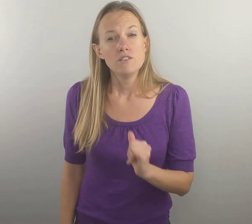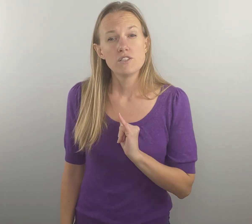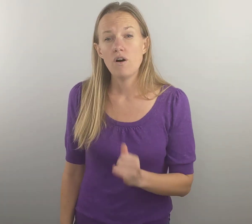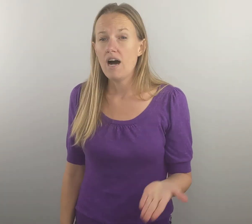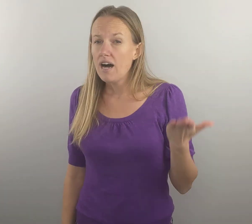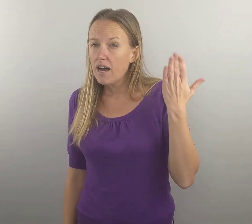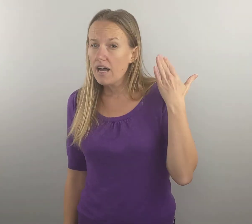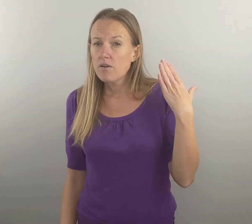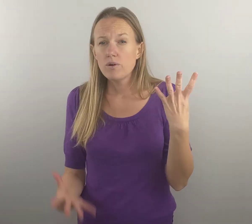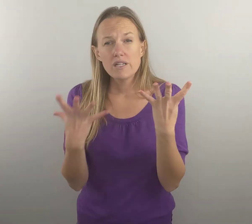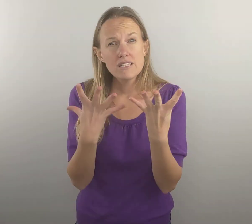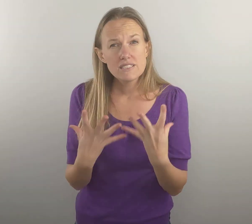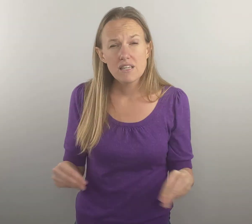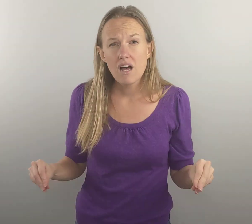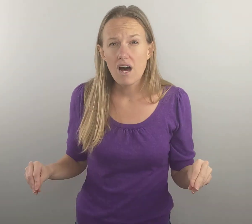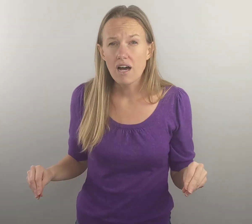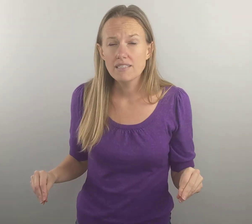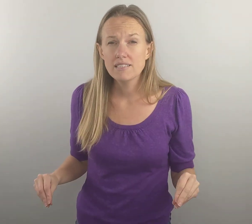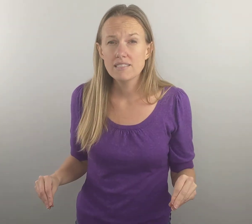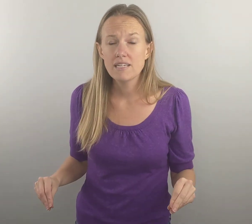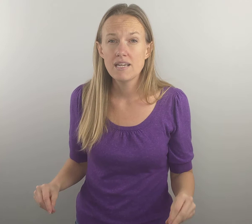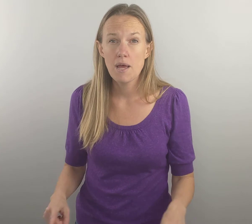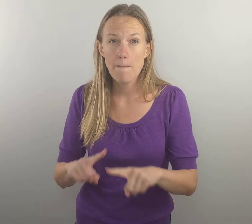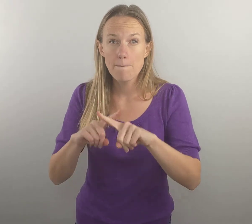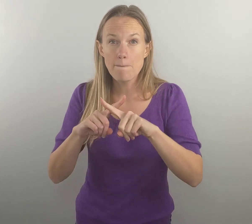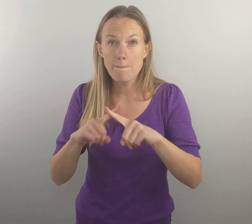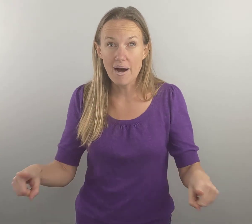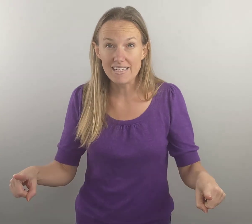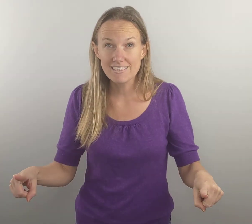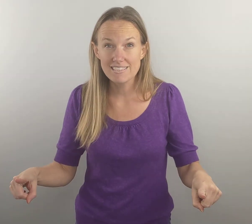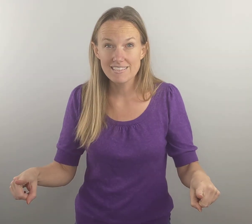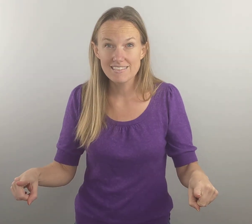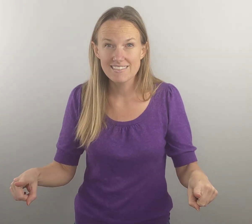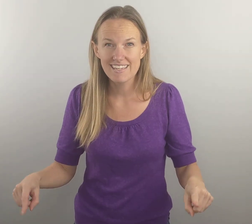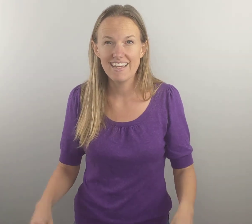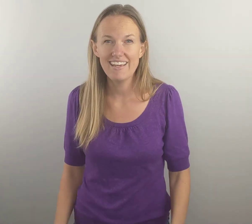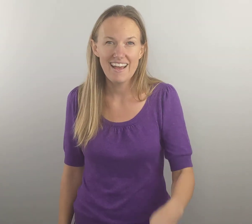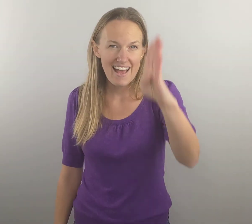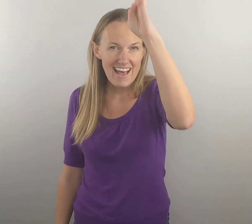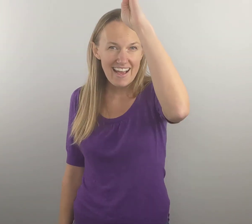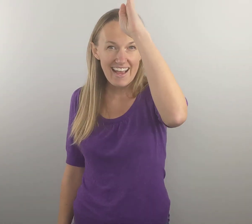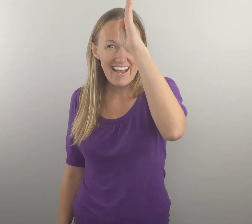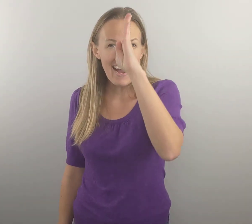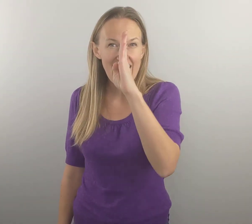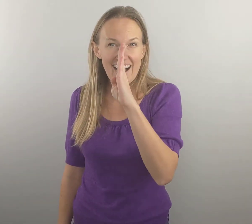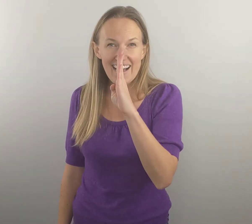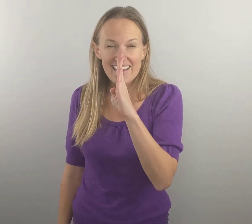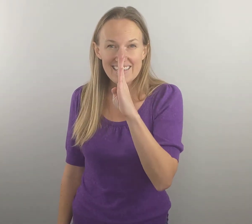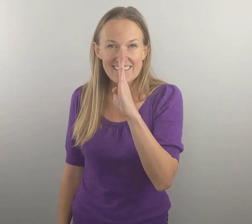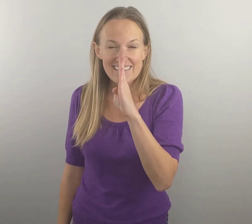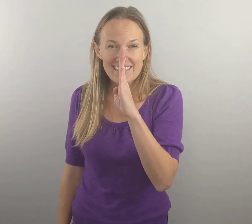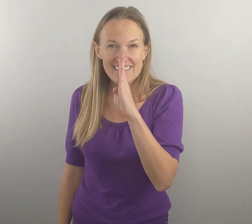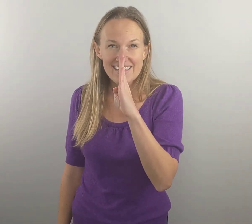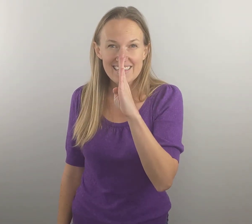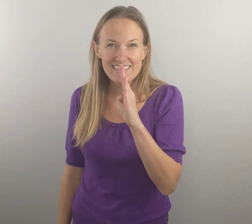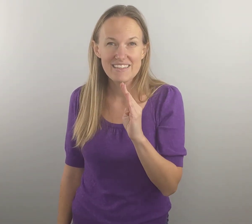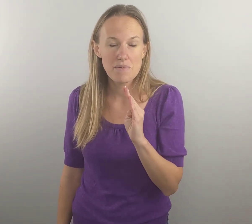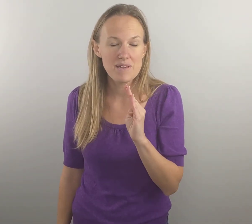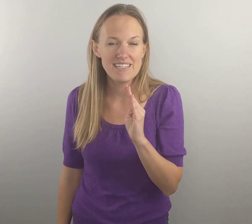So I was lost, but, okay, God, that B down the